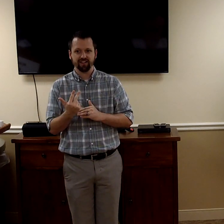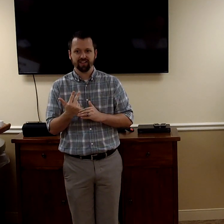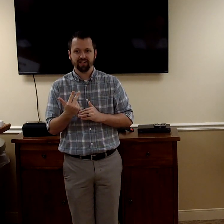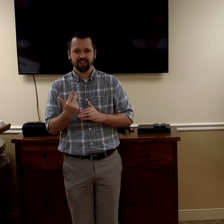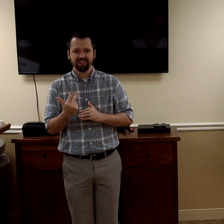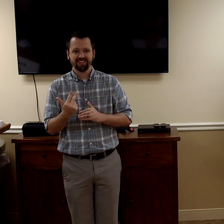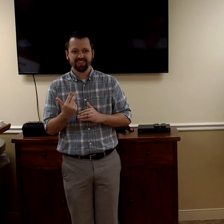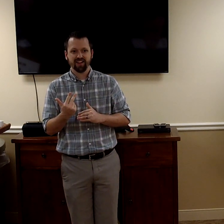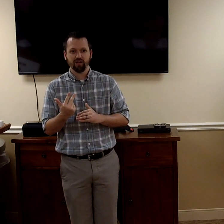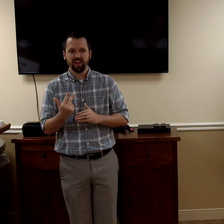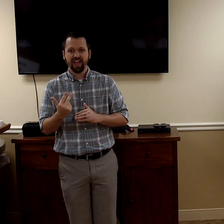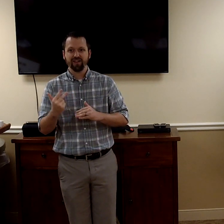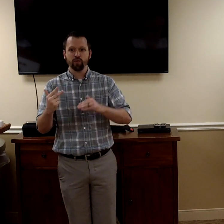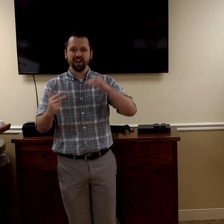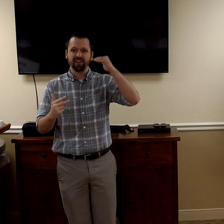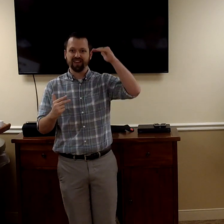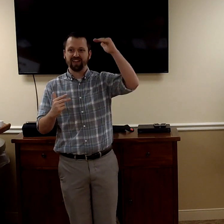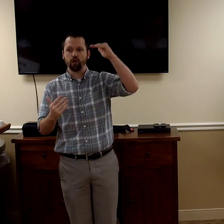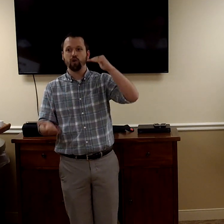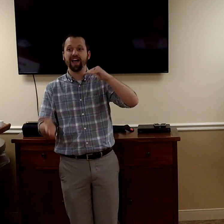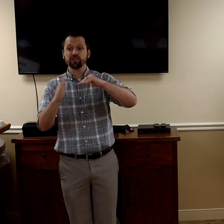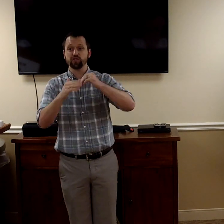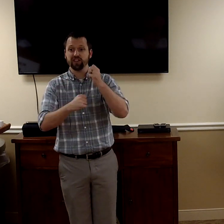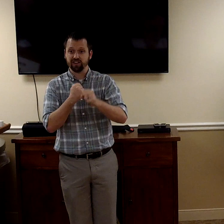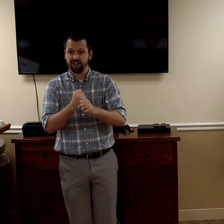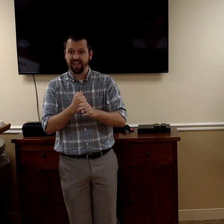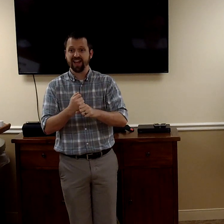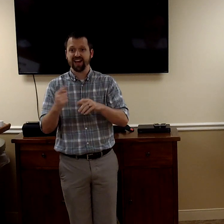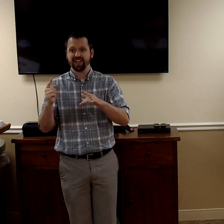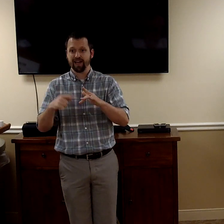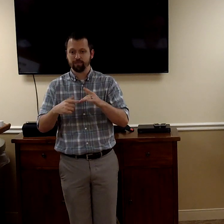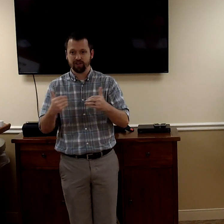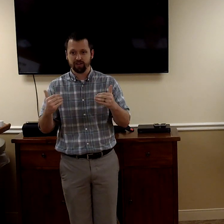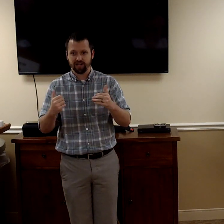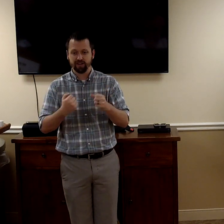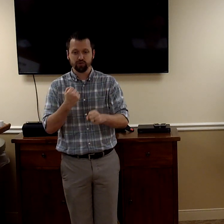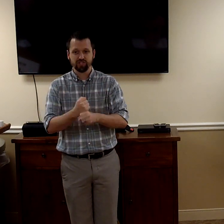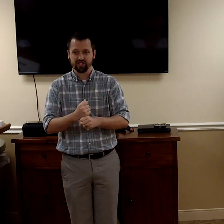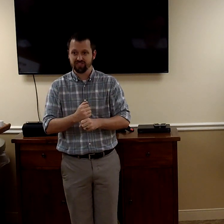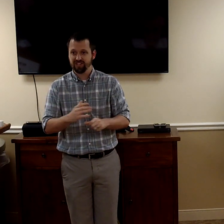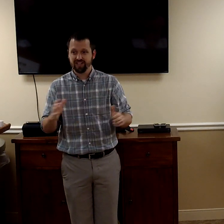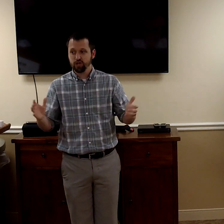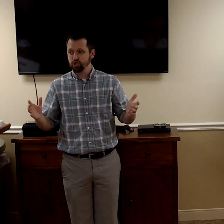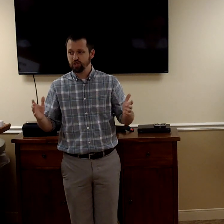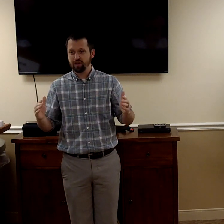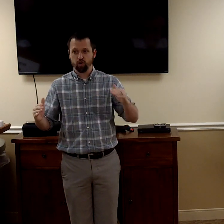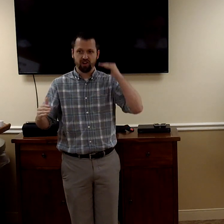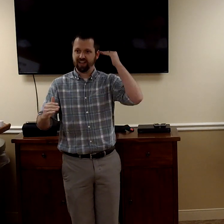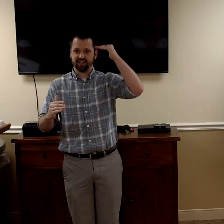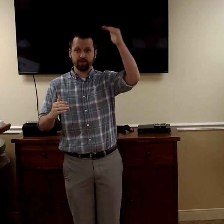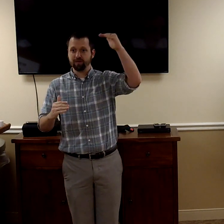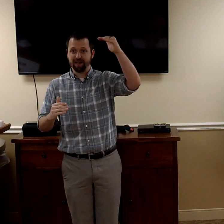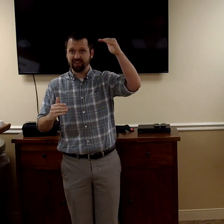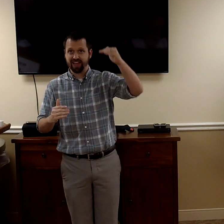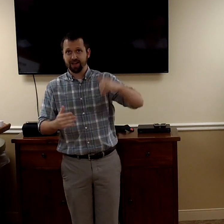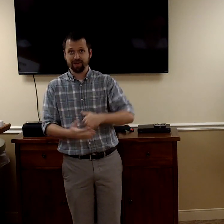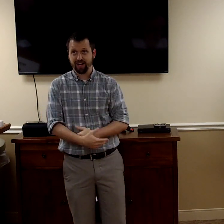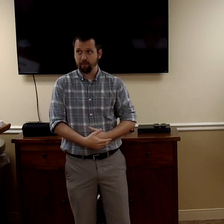Oh. So everyone else had a whole extra year, and I had a gap year, and it was just, so they were all leaps and bounds ahead of me, and I'm over